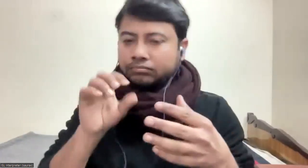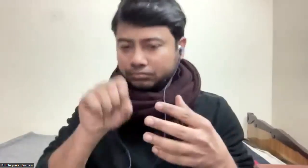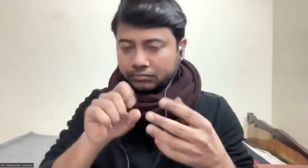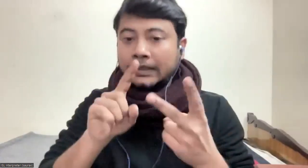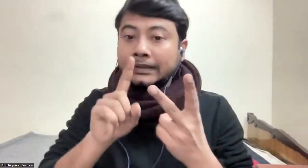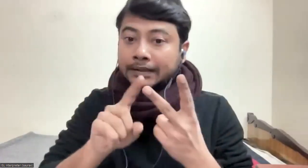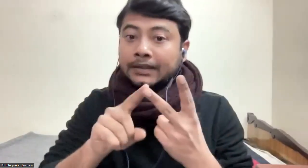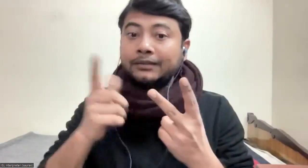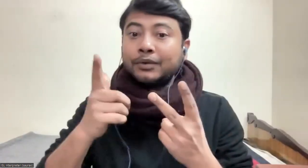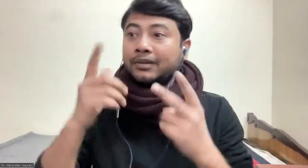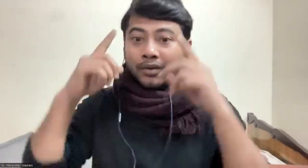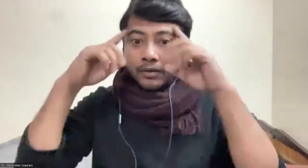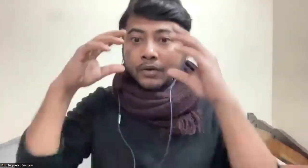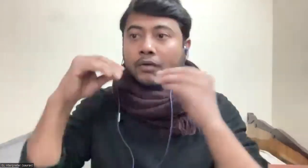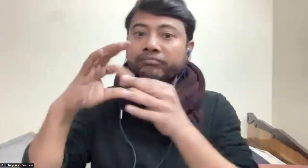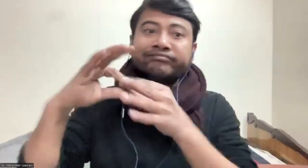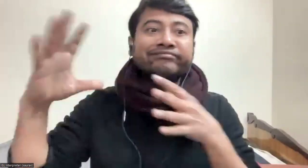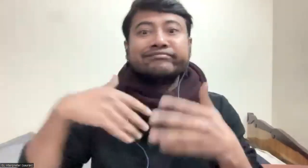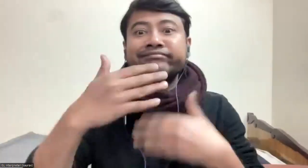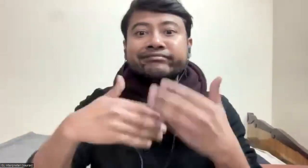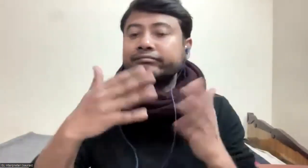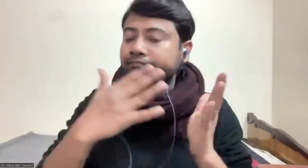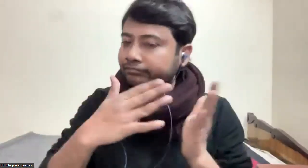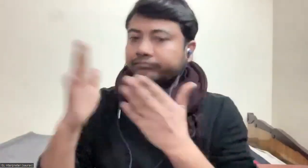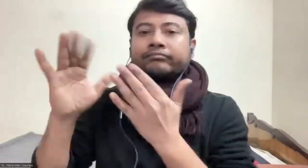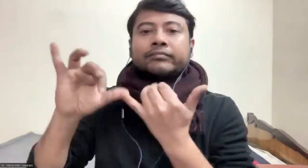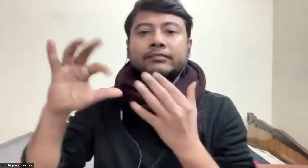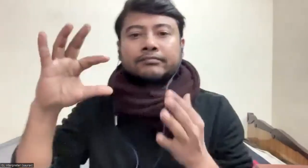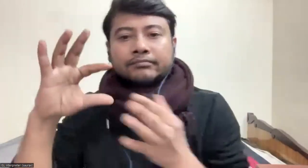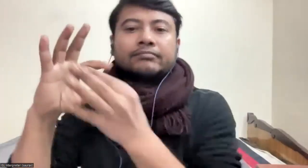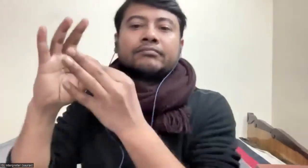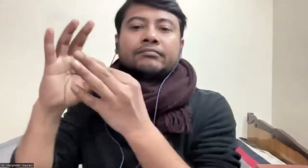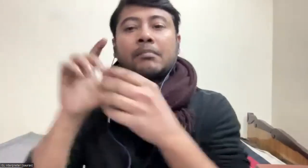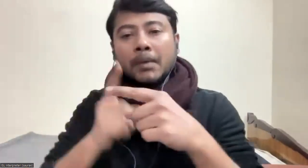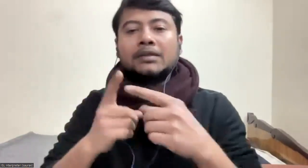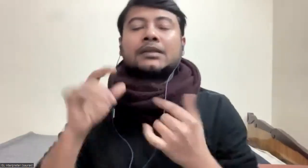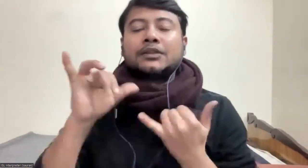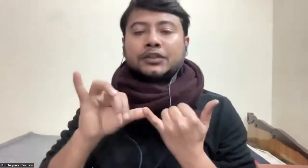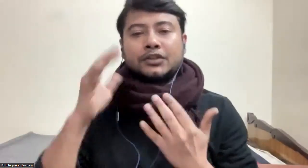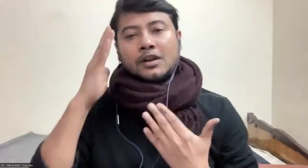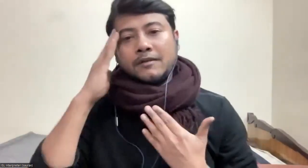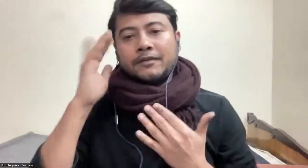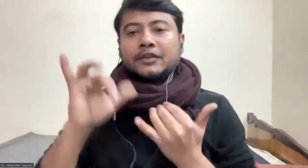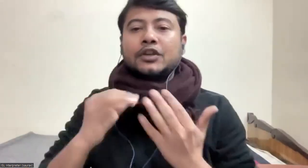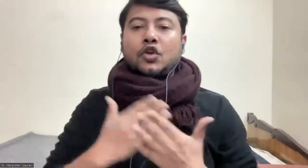Lord and developing love. Any relationship, it survive without love?